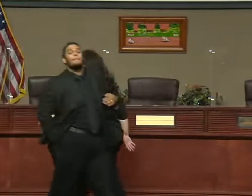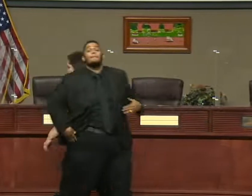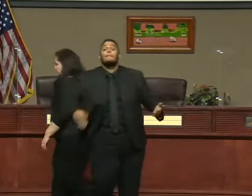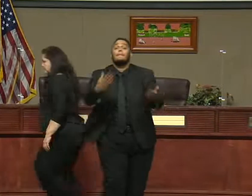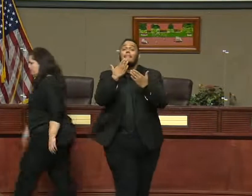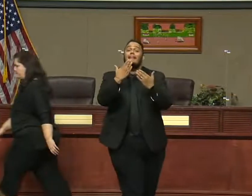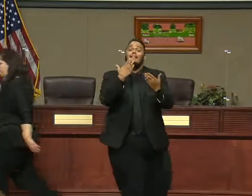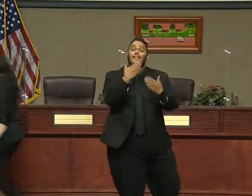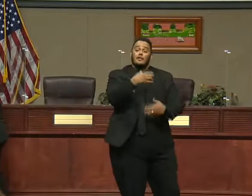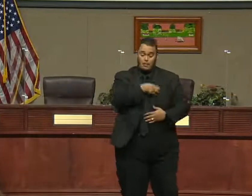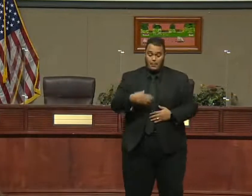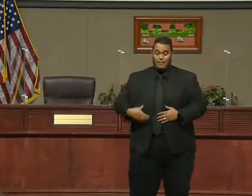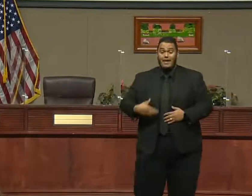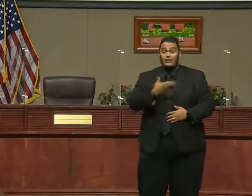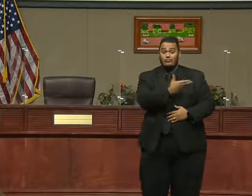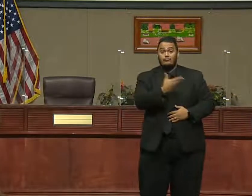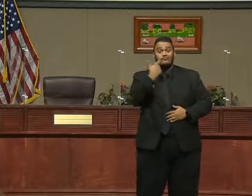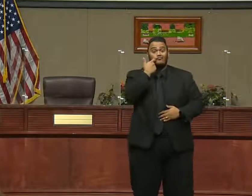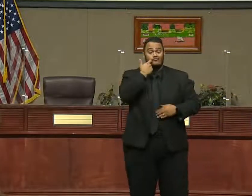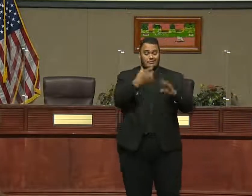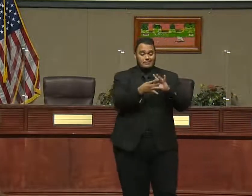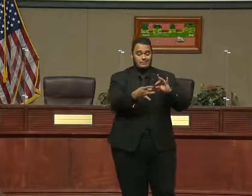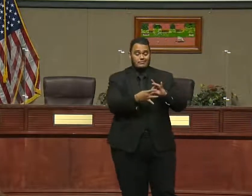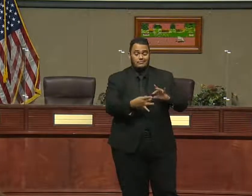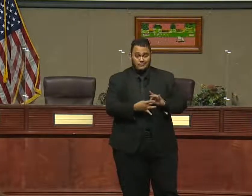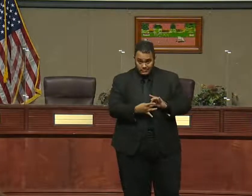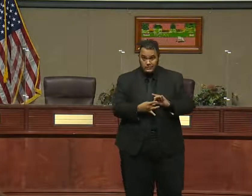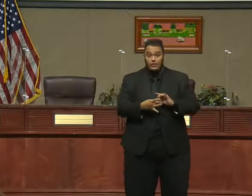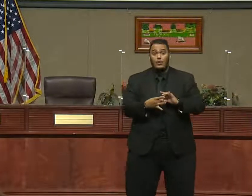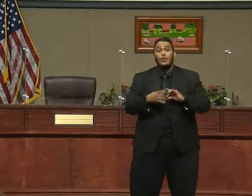mentioned previously, we have had